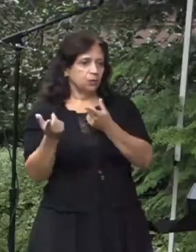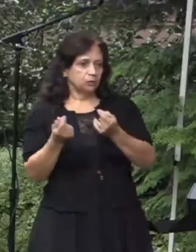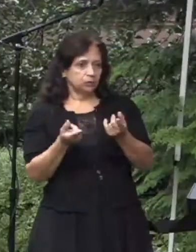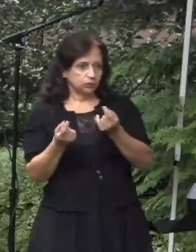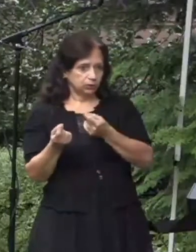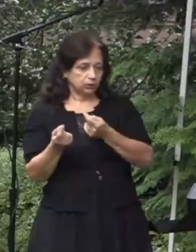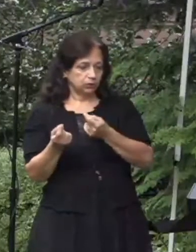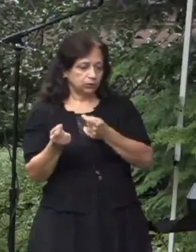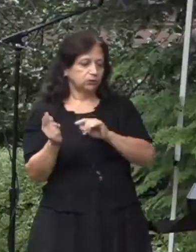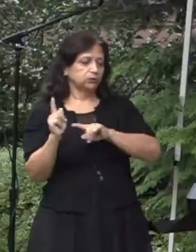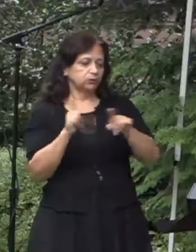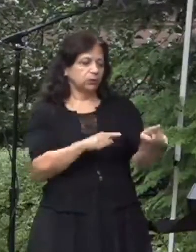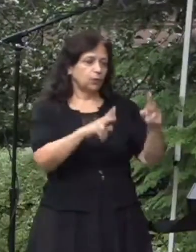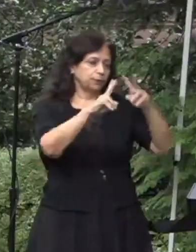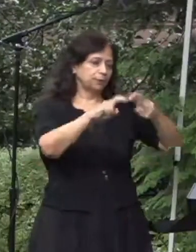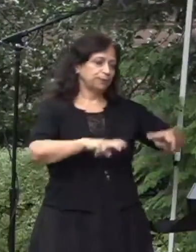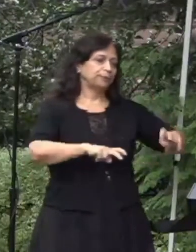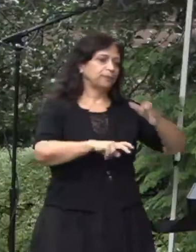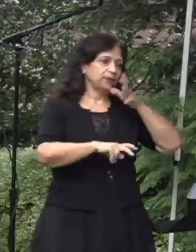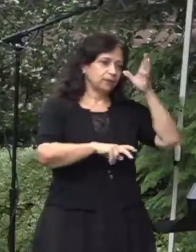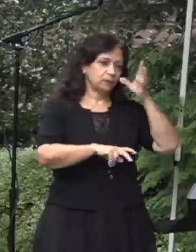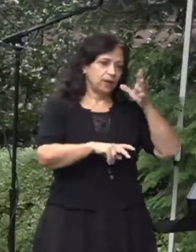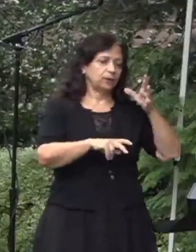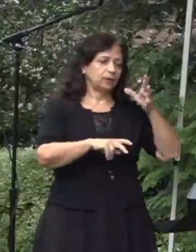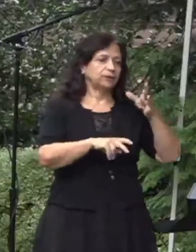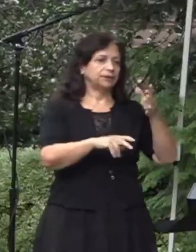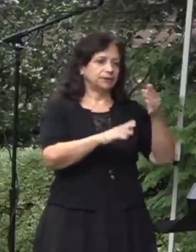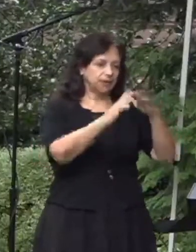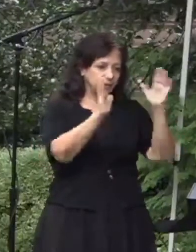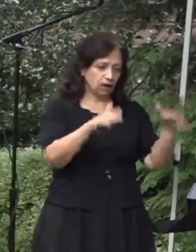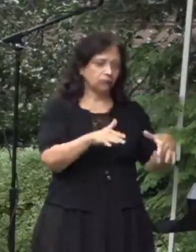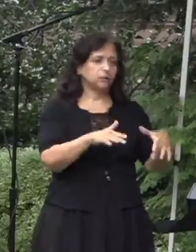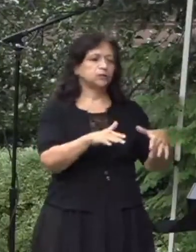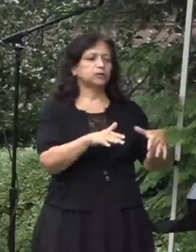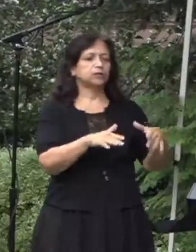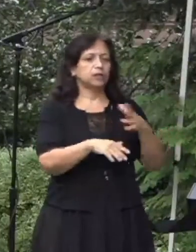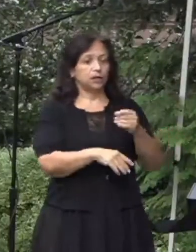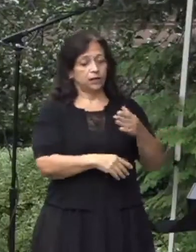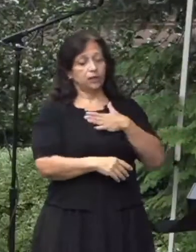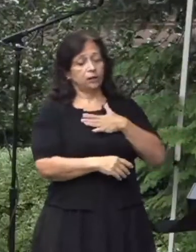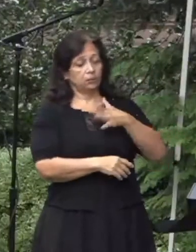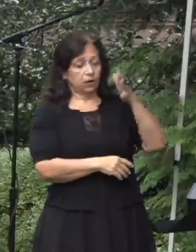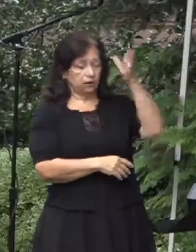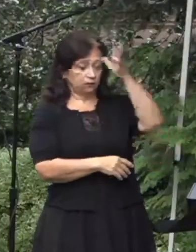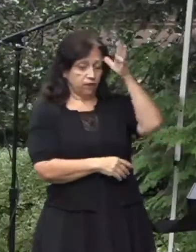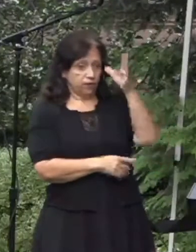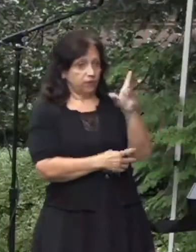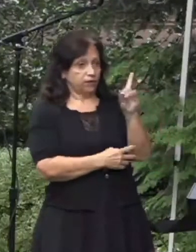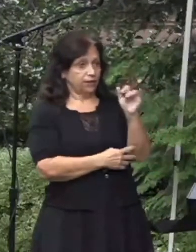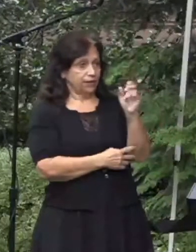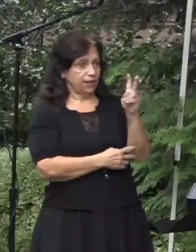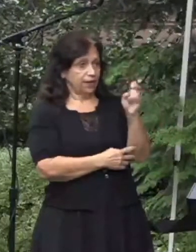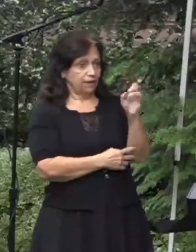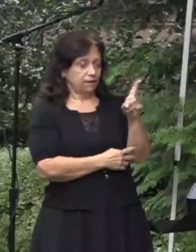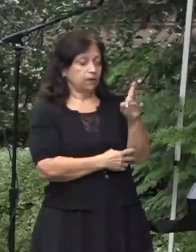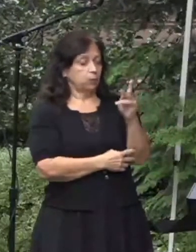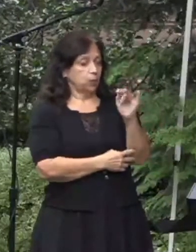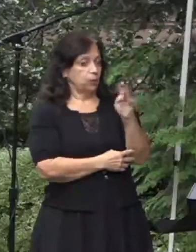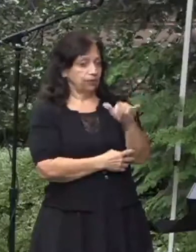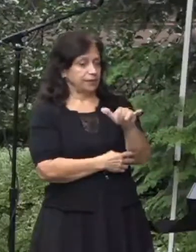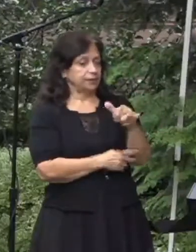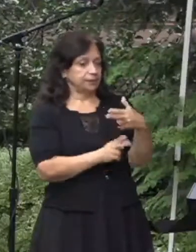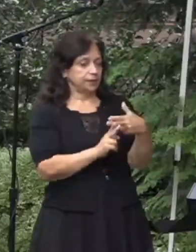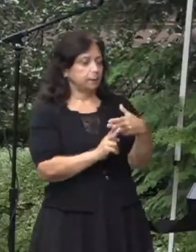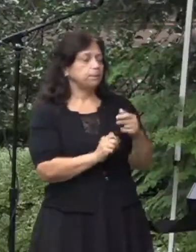task of going through their parents' belongings. And my father, David Busey, was